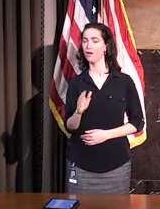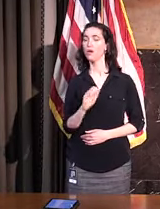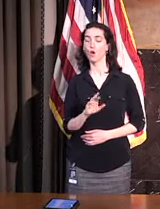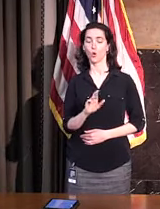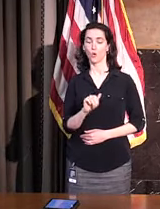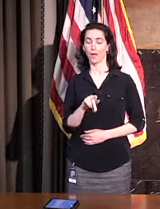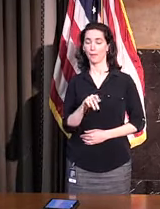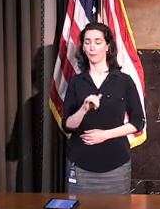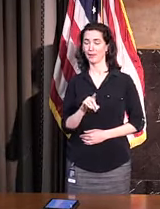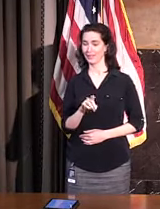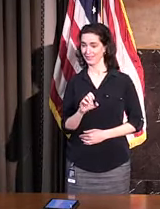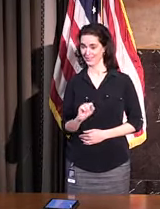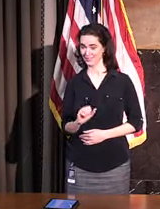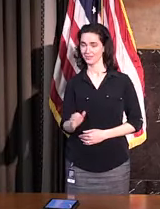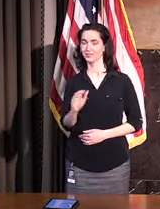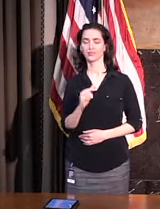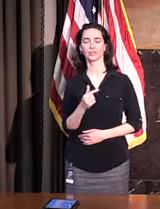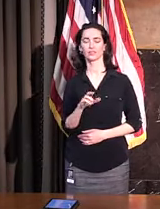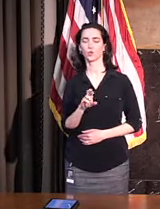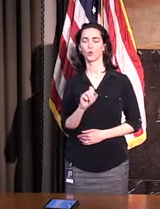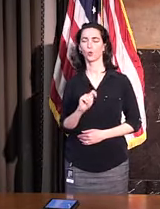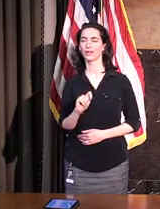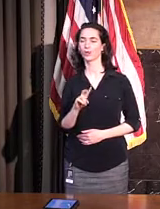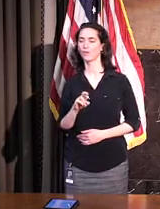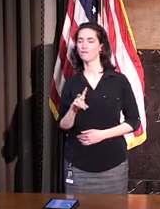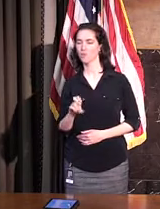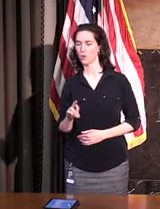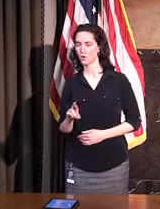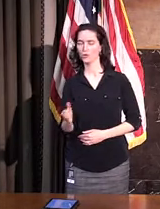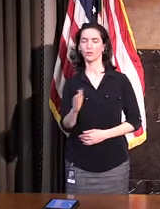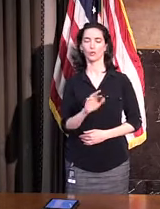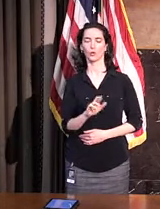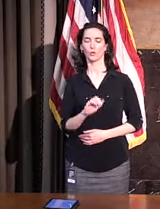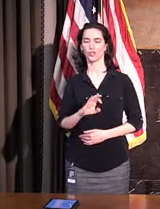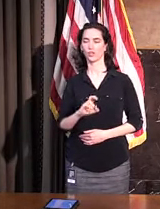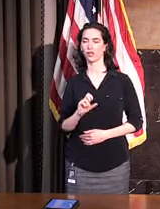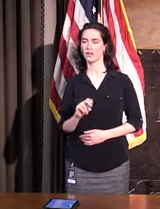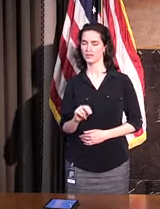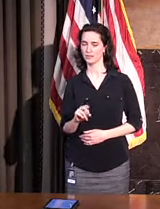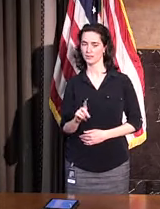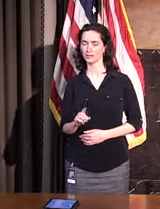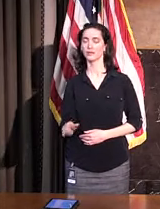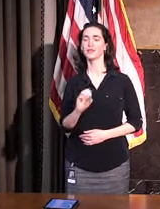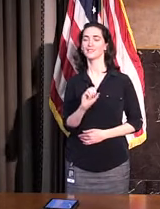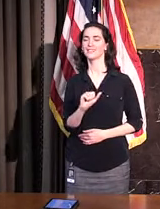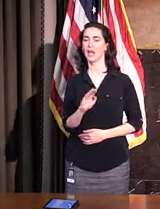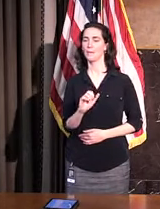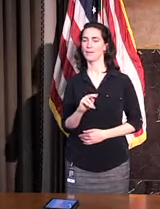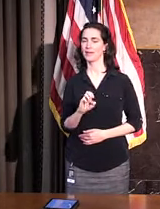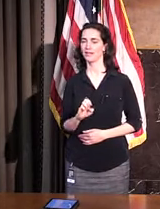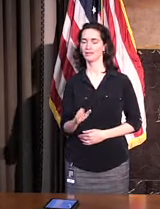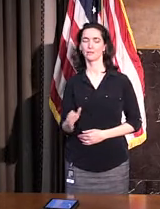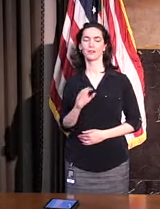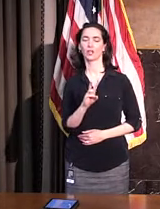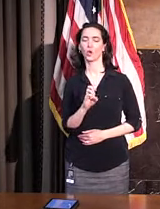Rapides, Red River, Richland, Sabine,